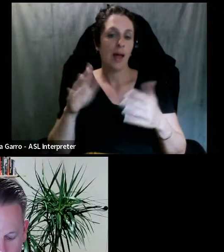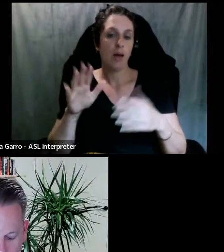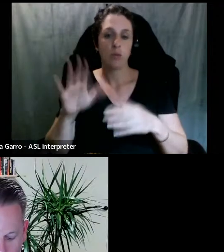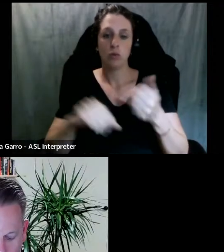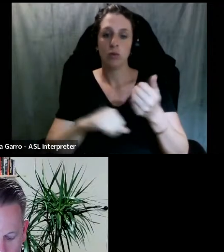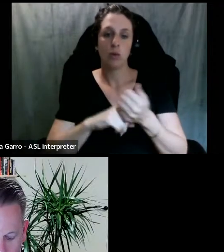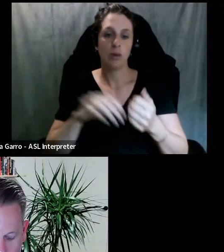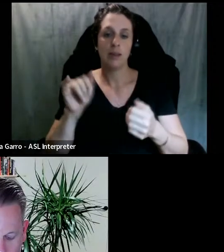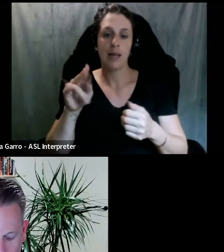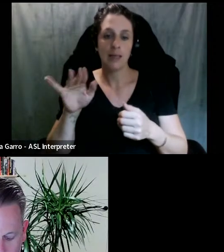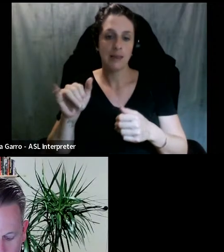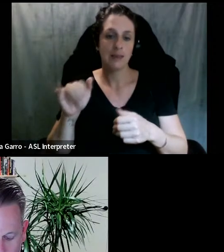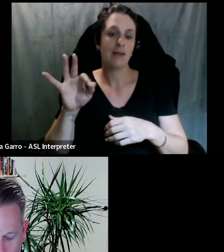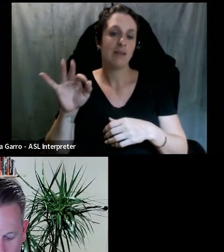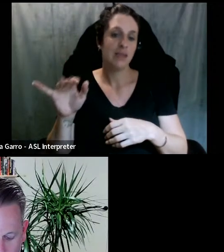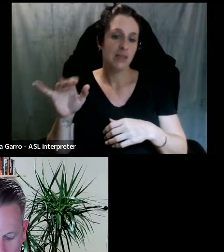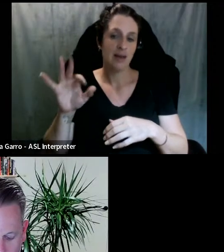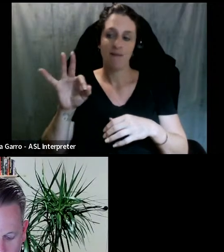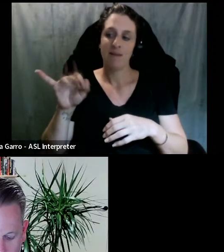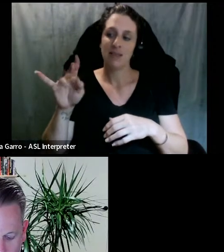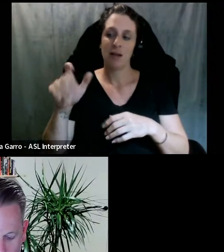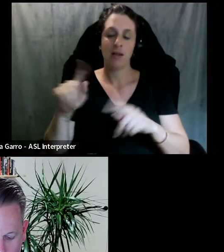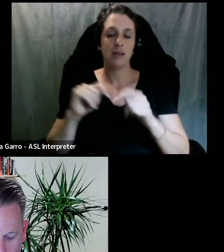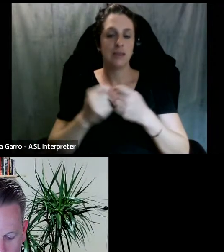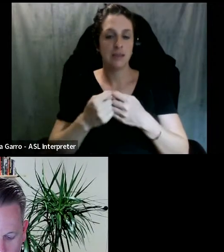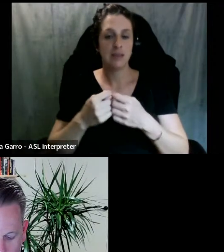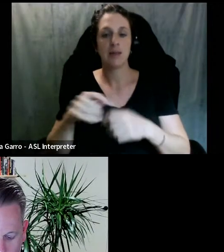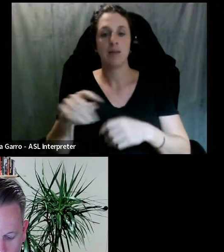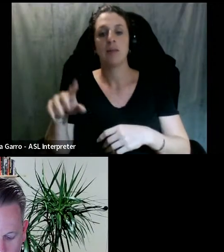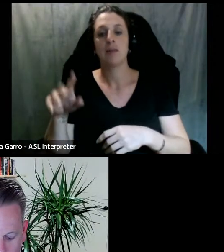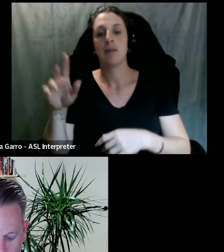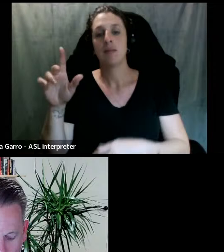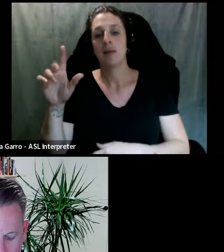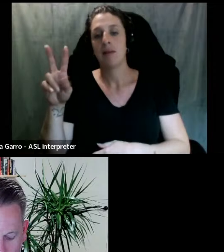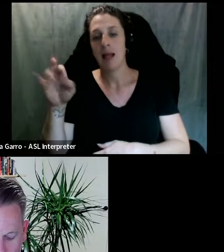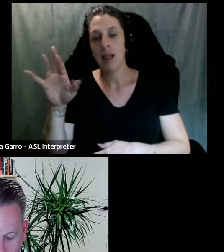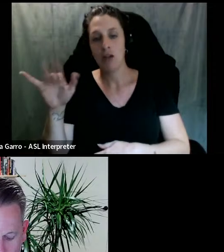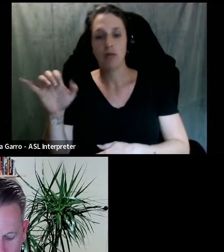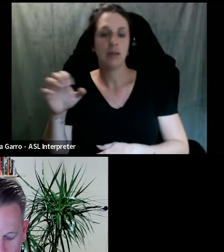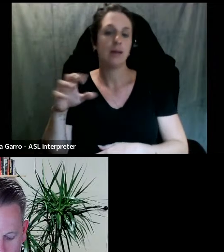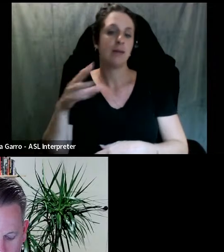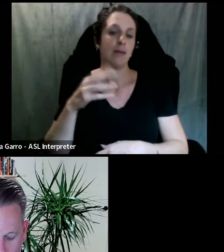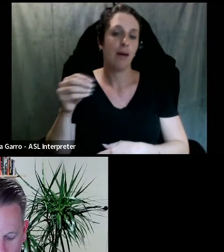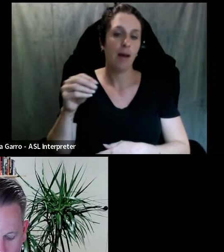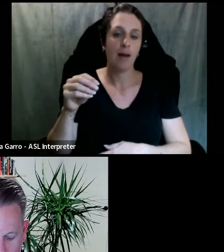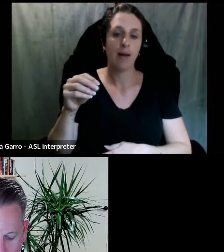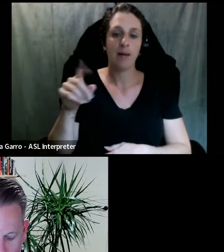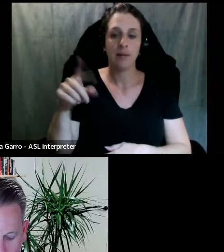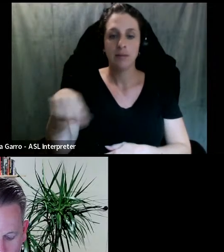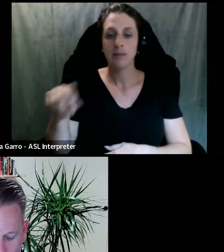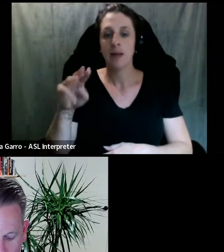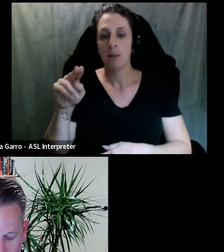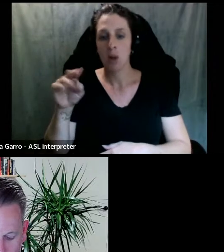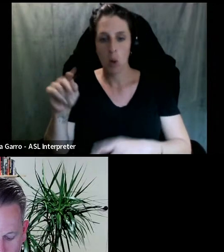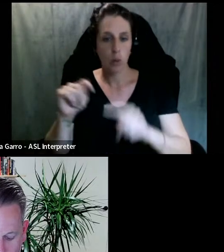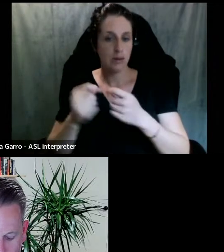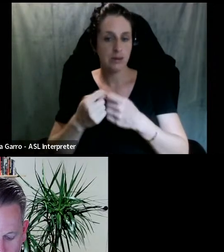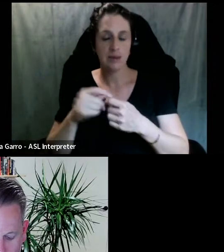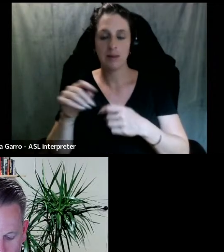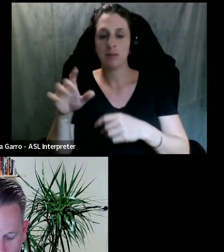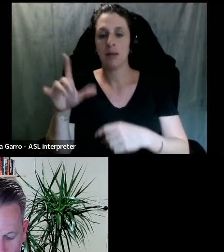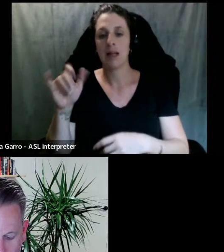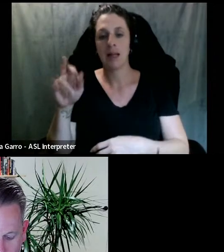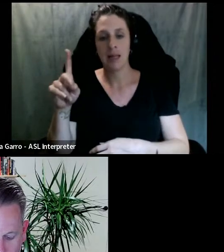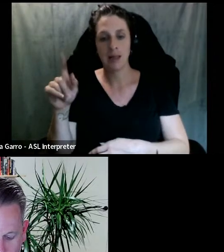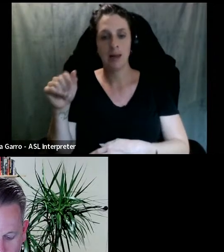team, Vanessa and Valerie that are here today, as well as the M&O team, Linda, Carlton. Their team is just phenomenal. You have a